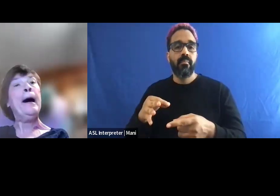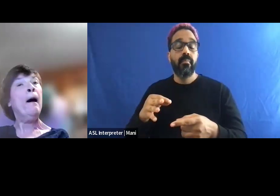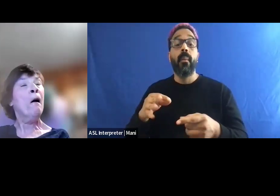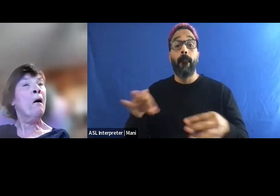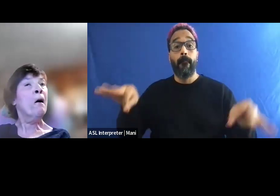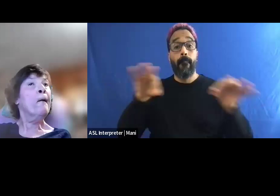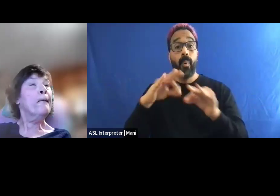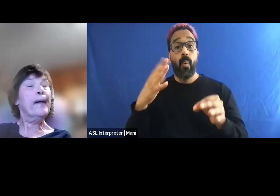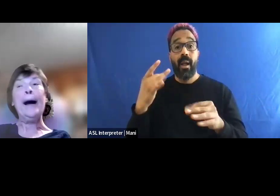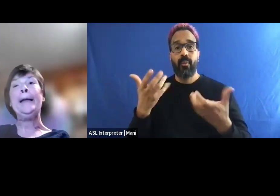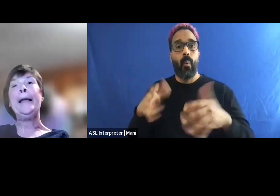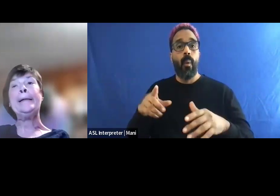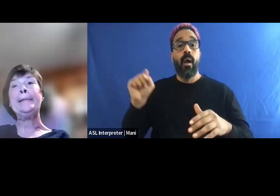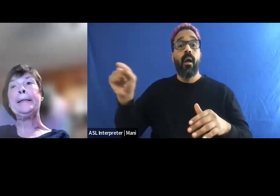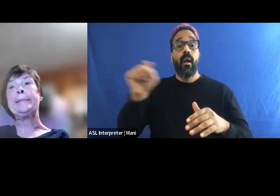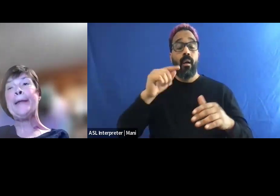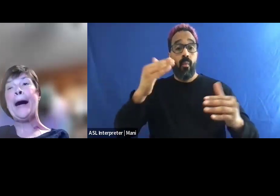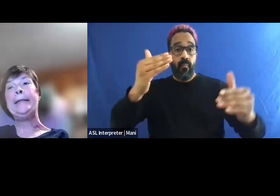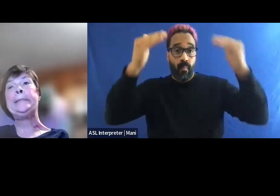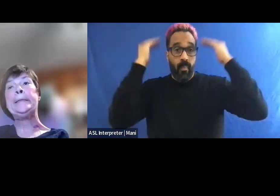overwhelmed by that